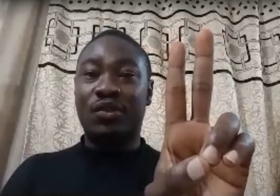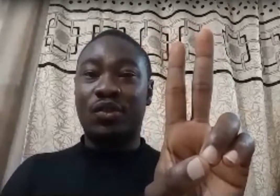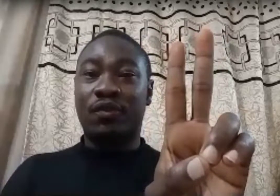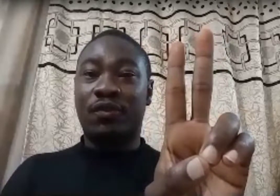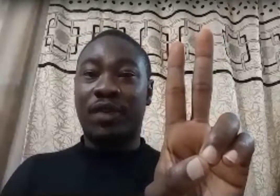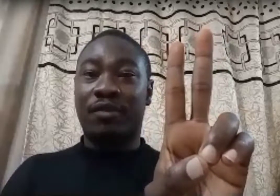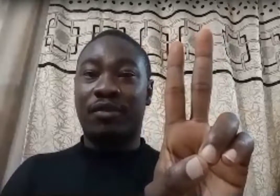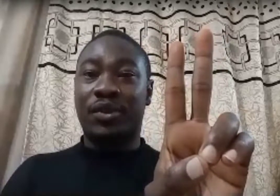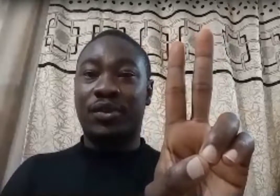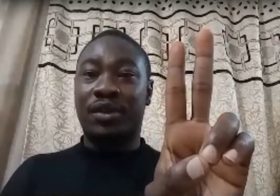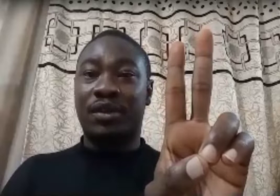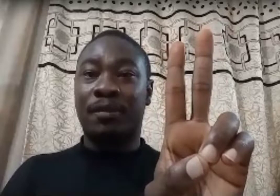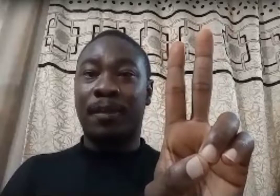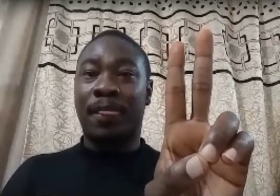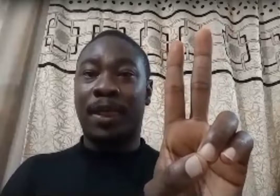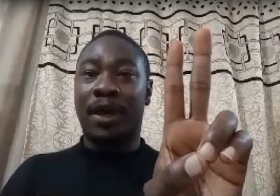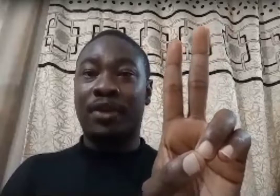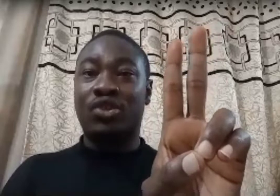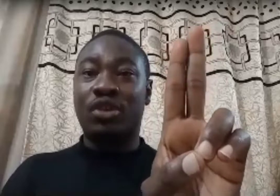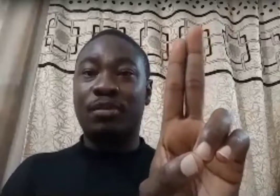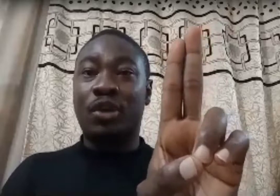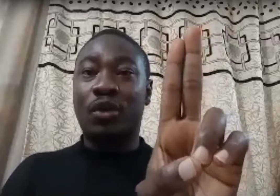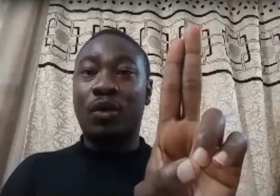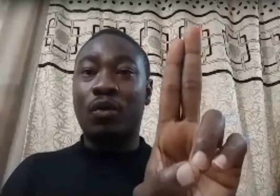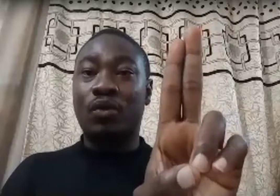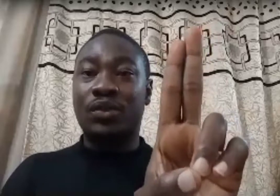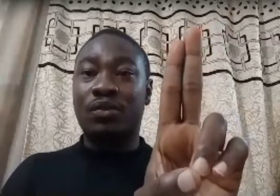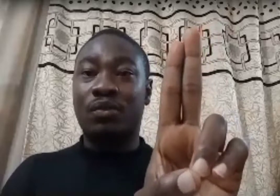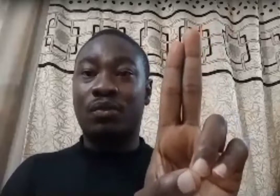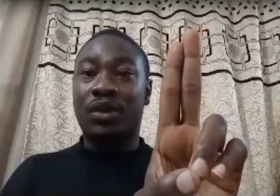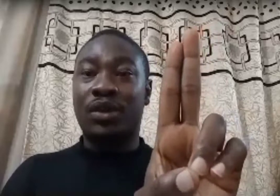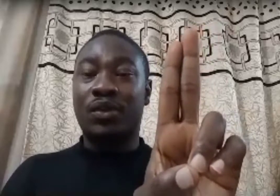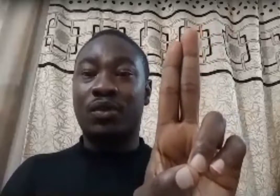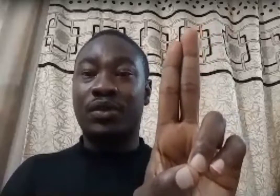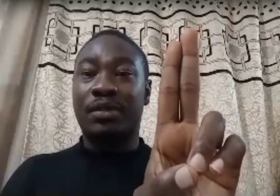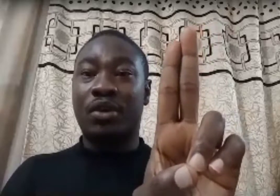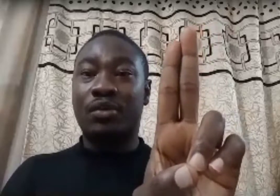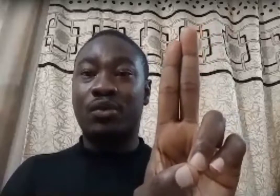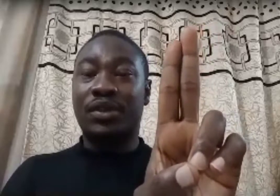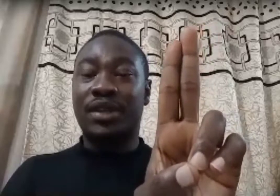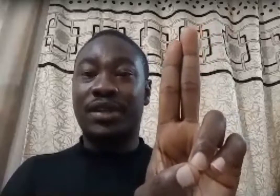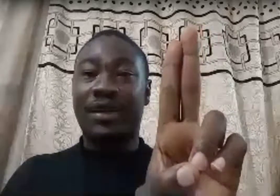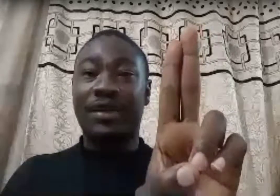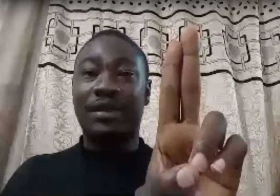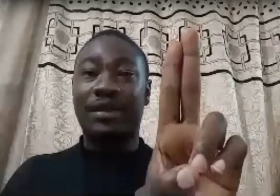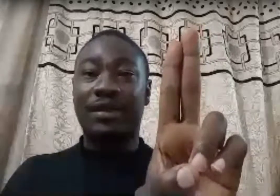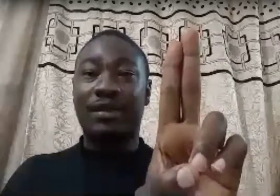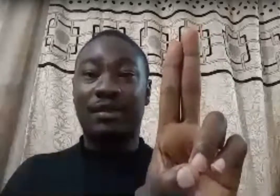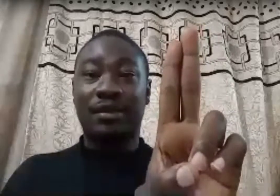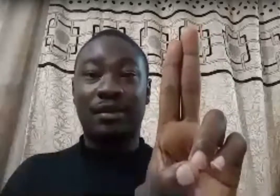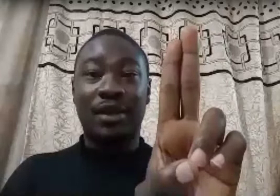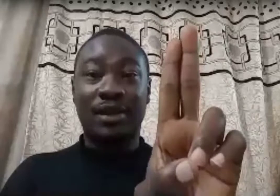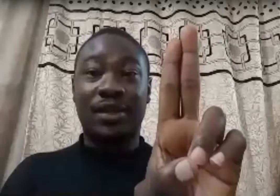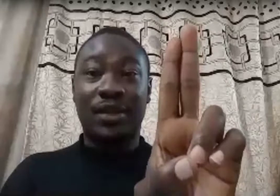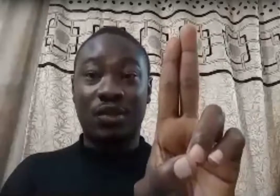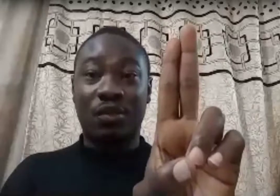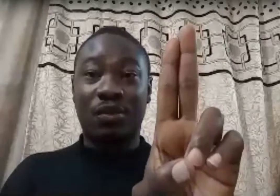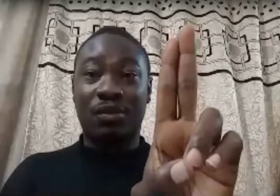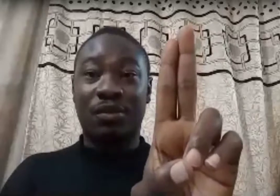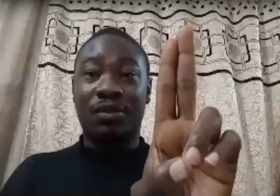other. And it shouldn't be closed. When it's closed, it becomes what letter? That's letter U. So you have to